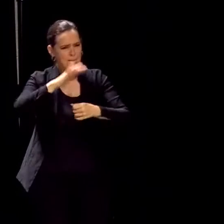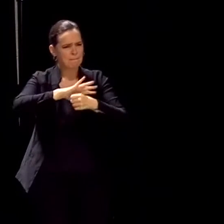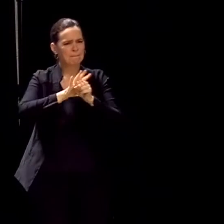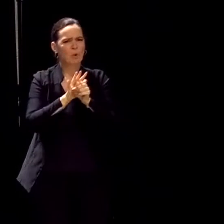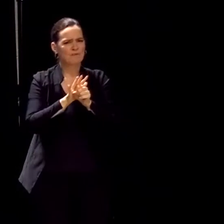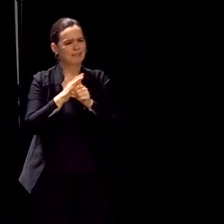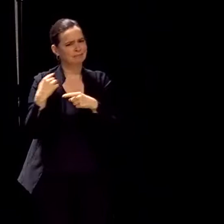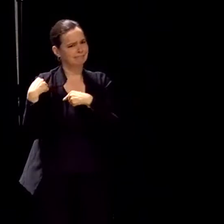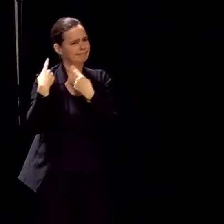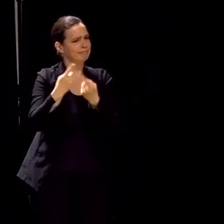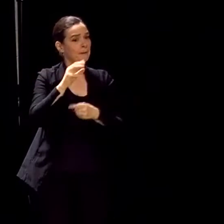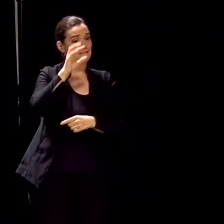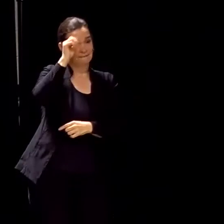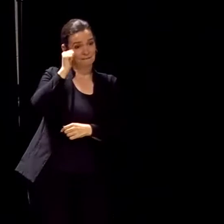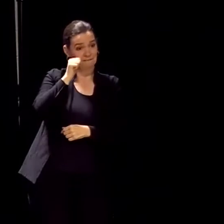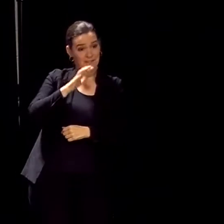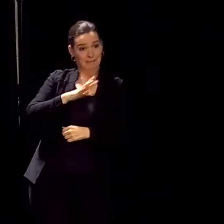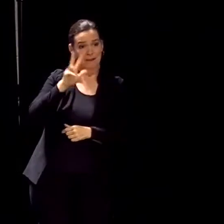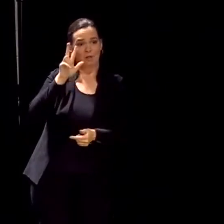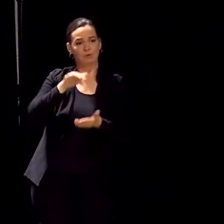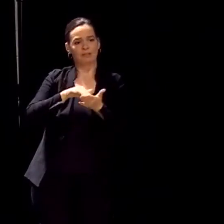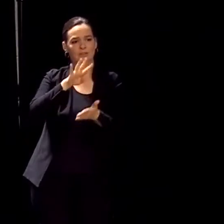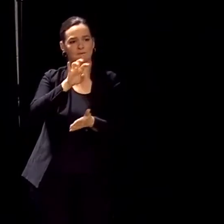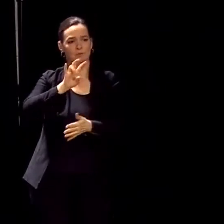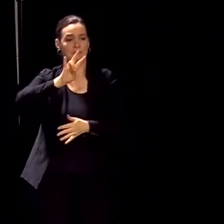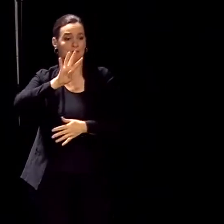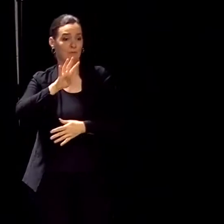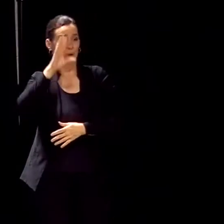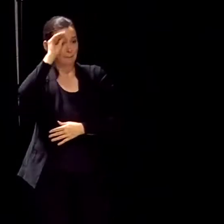3,474 female, 2,803 male,